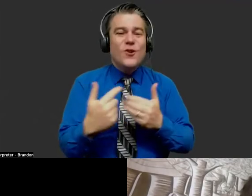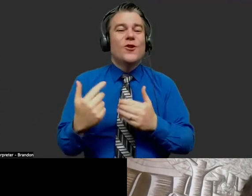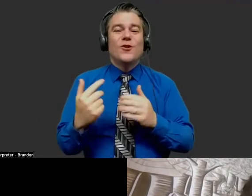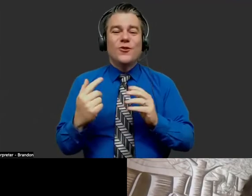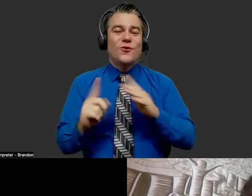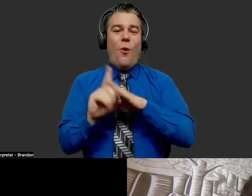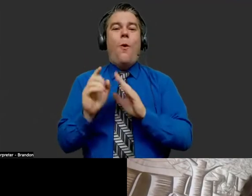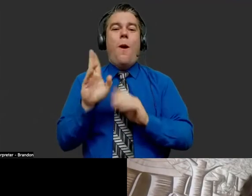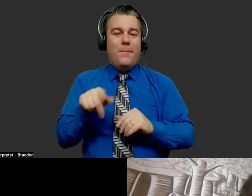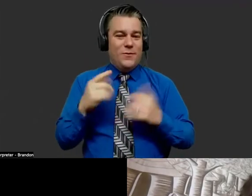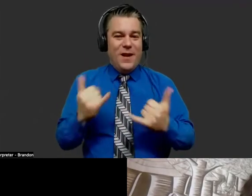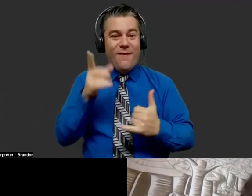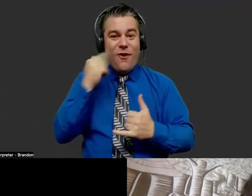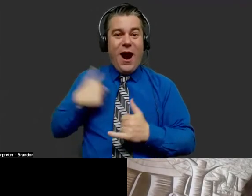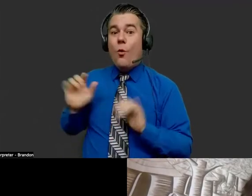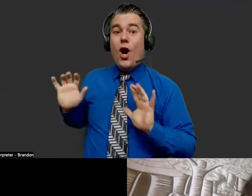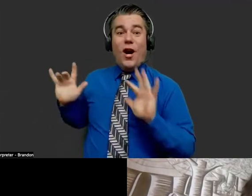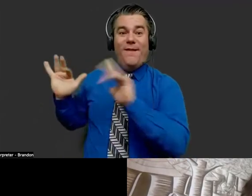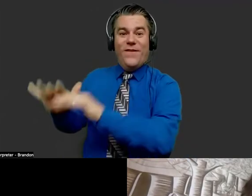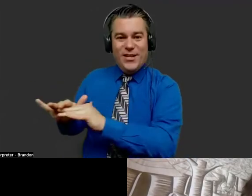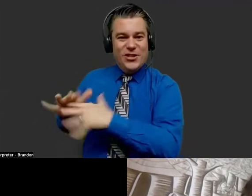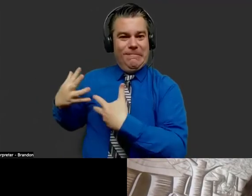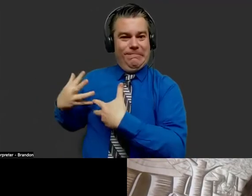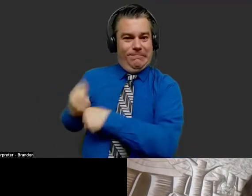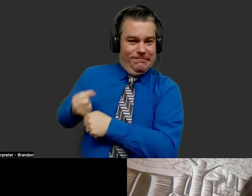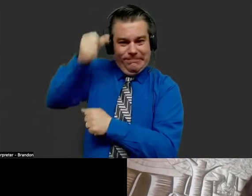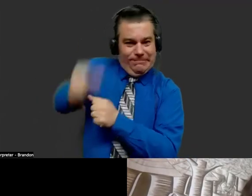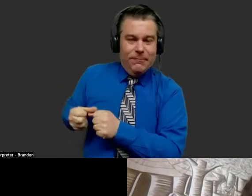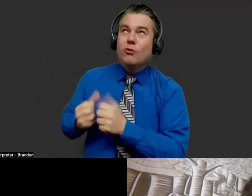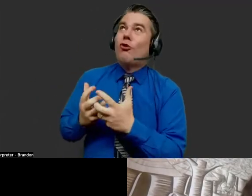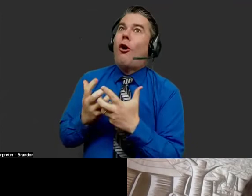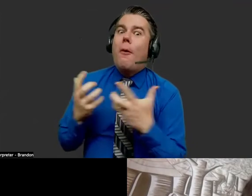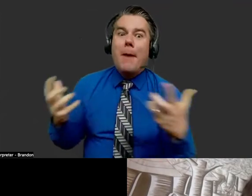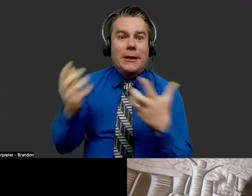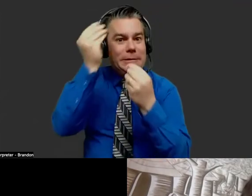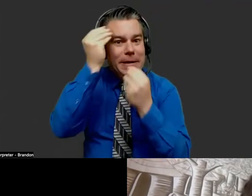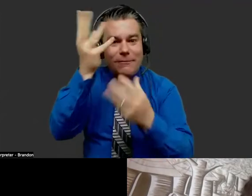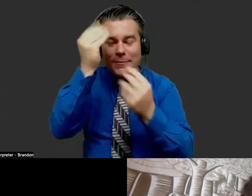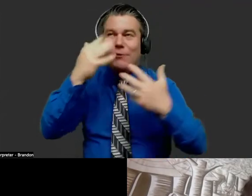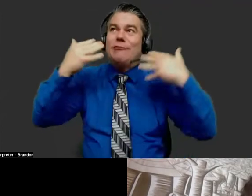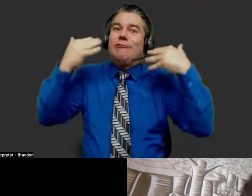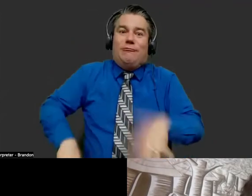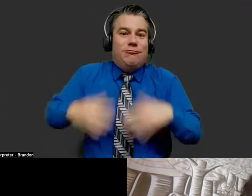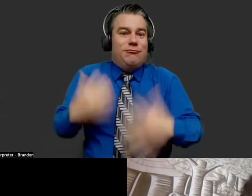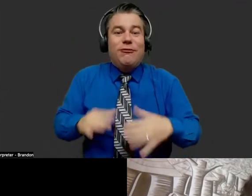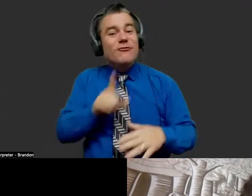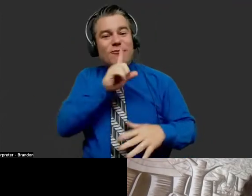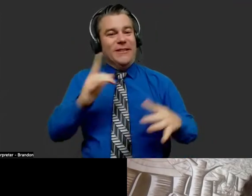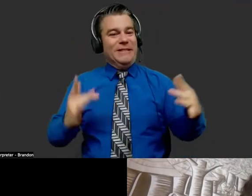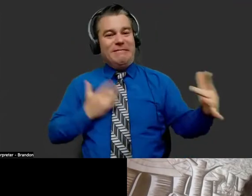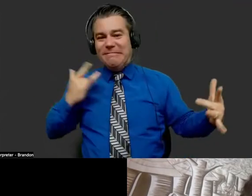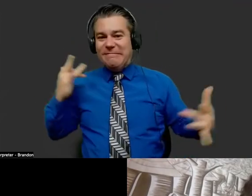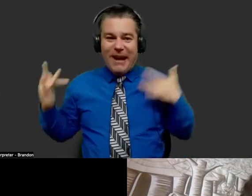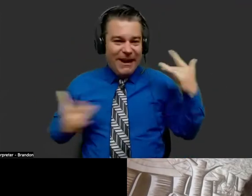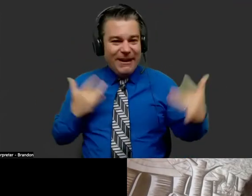convention recap. So much information, and it's so exciting. And guys, this is